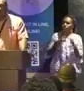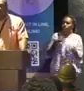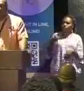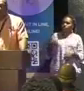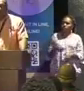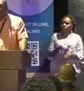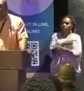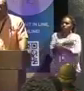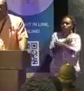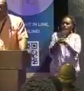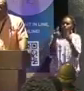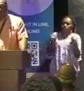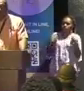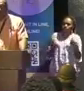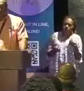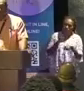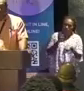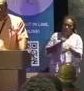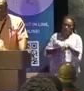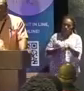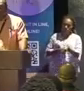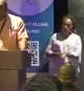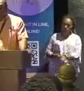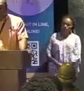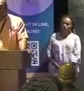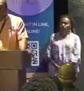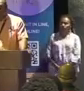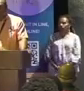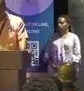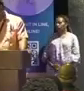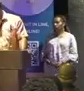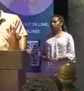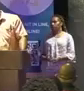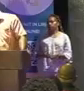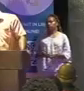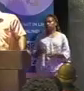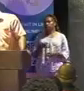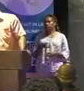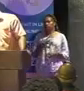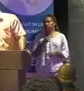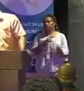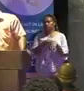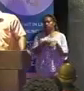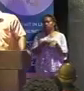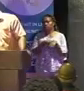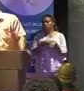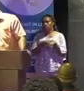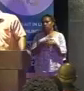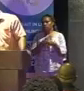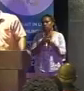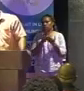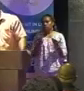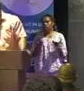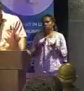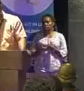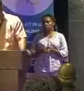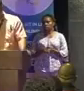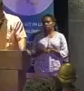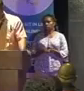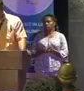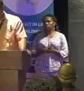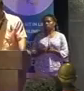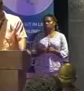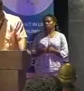be on that salary scale until Oglon Alba scale? Because that's how you lose money stuff. Yeah. So that's just my comment